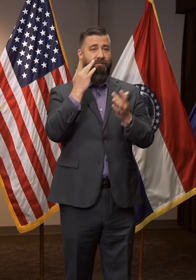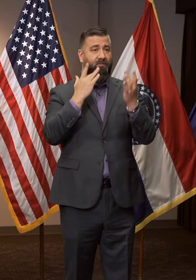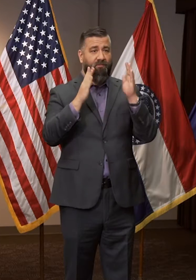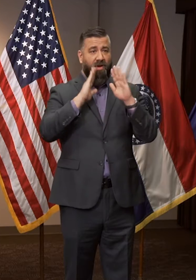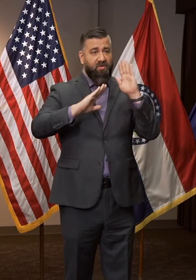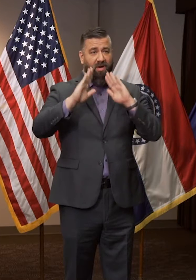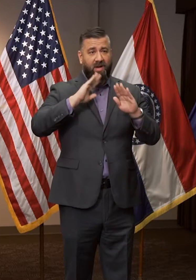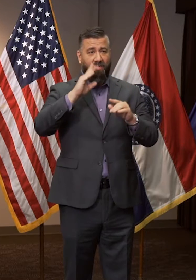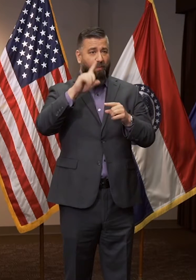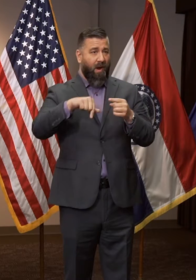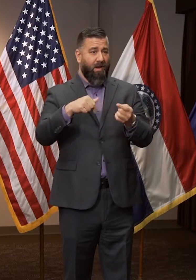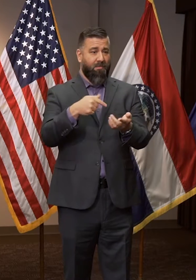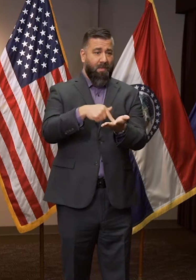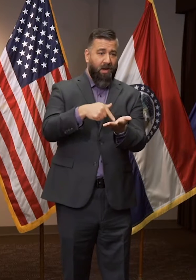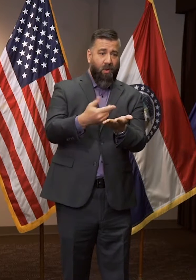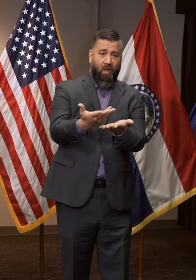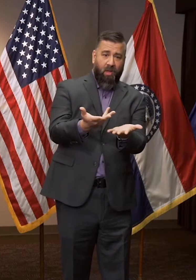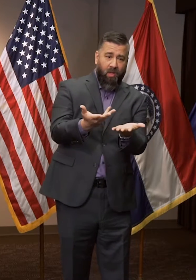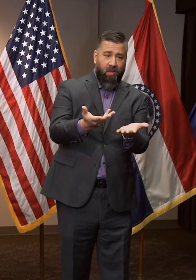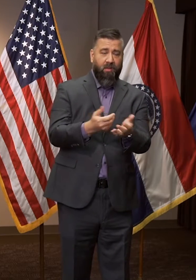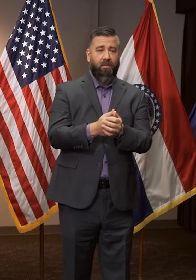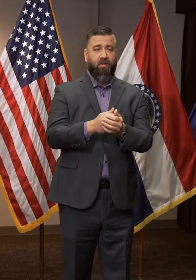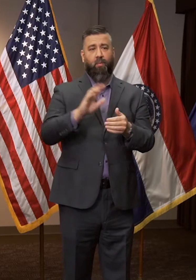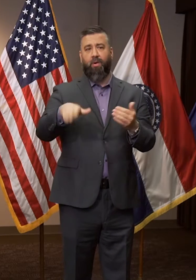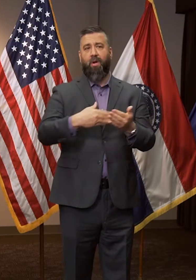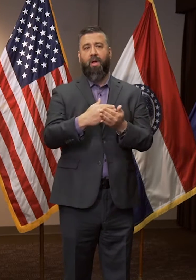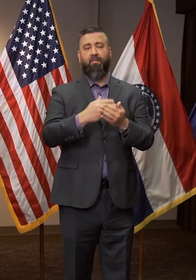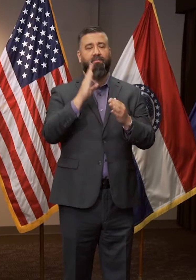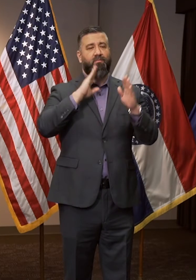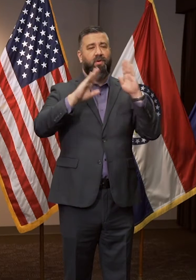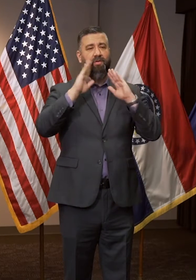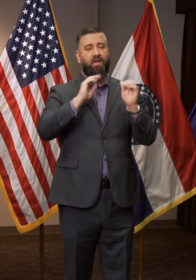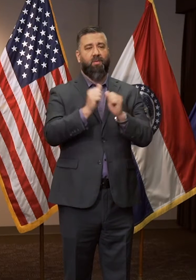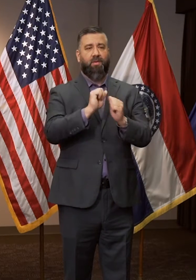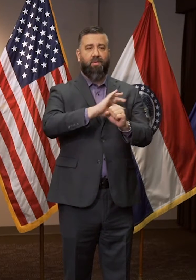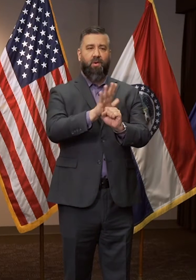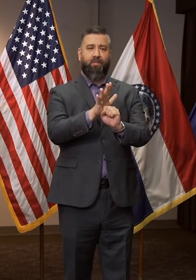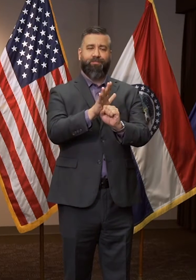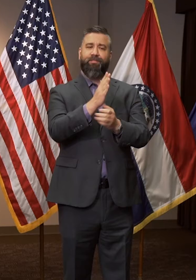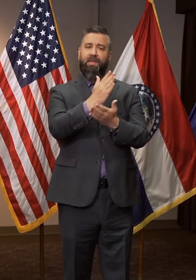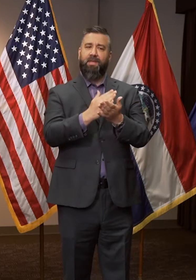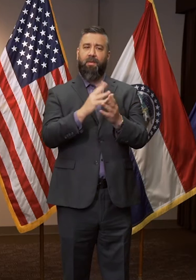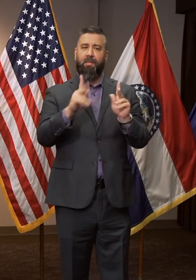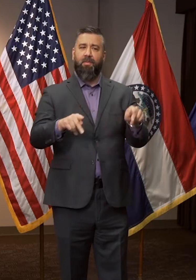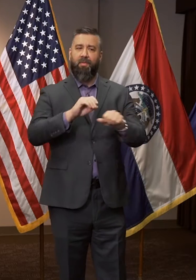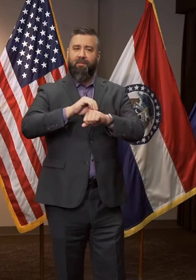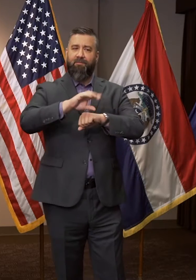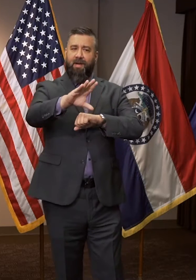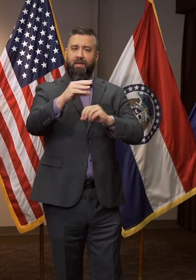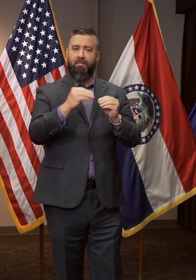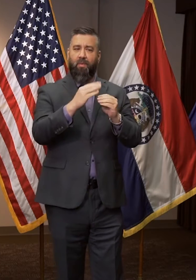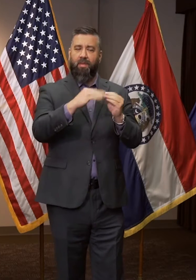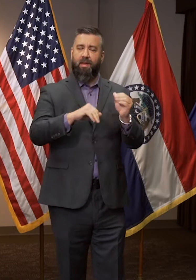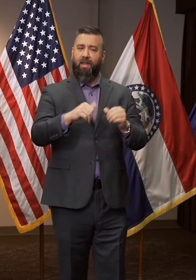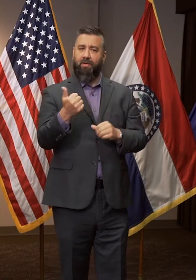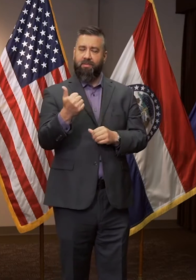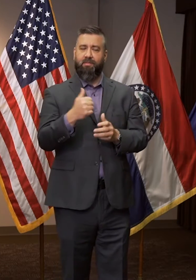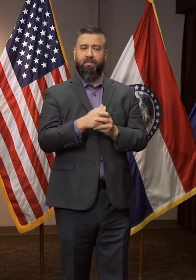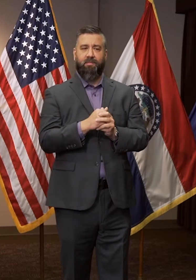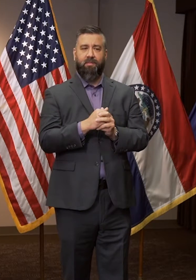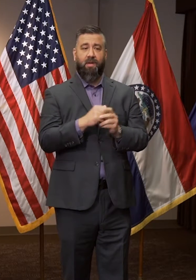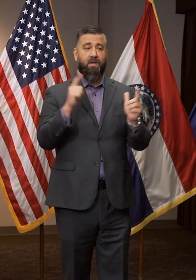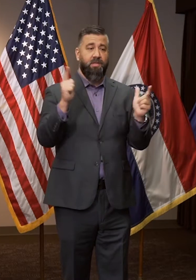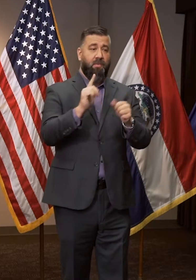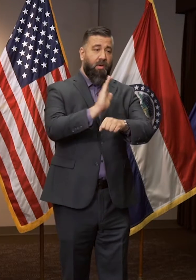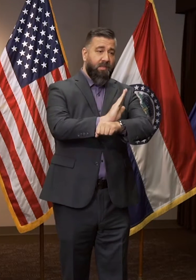are all frustrated by the pandemic, but some have been affected more than others. Small business owners,